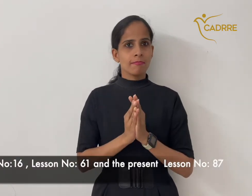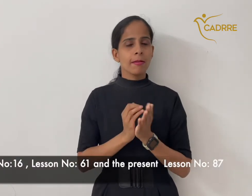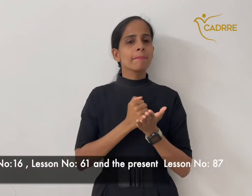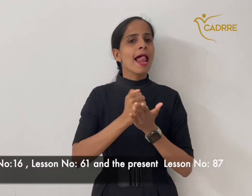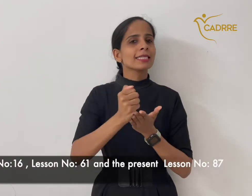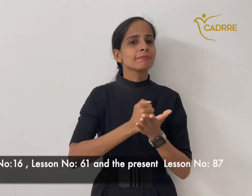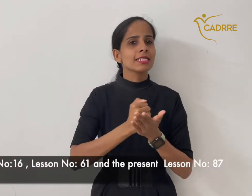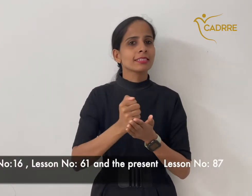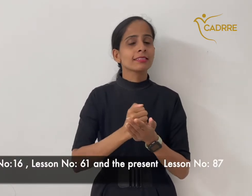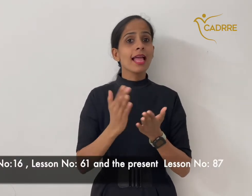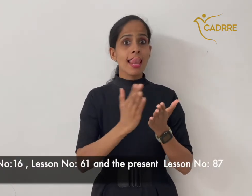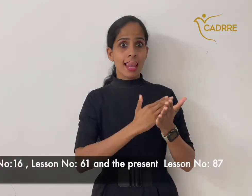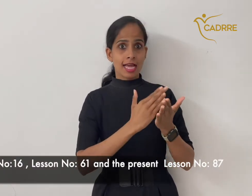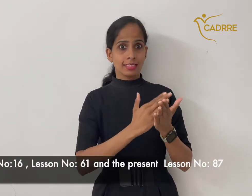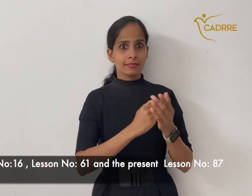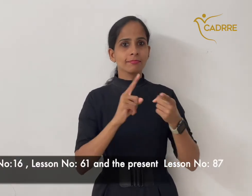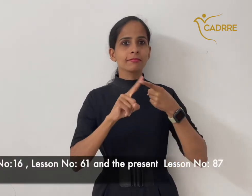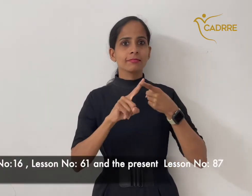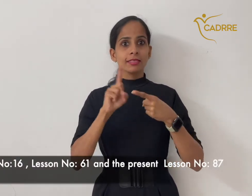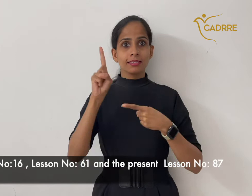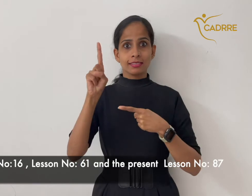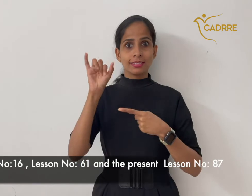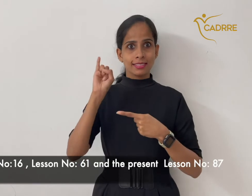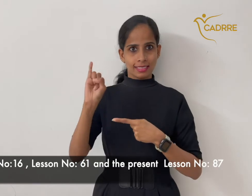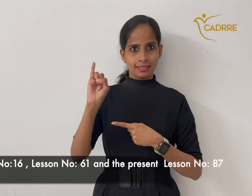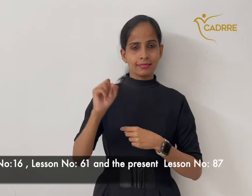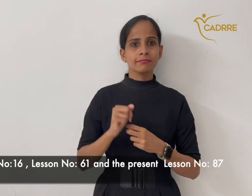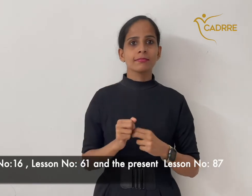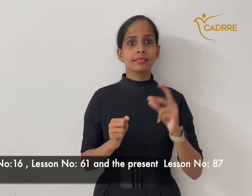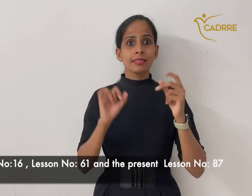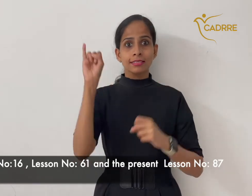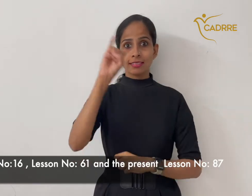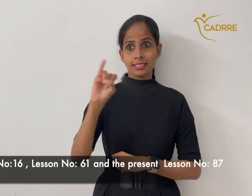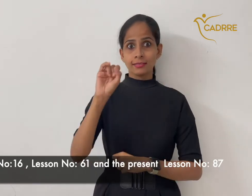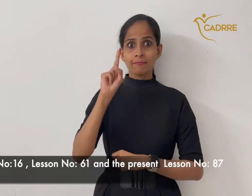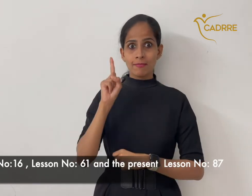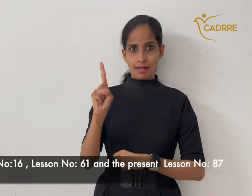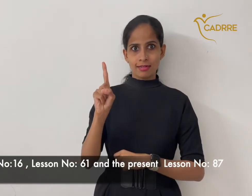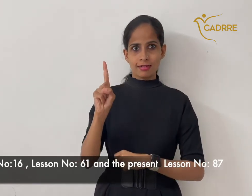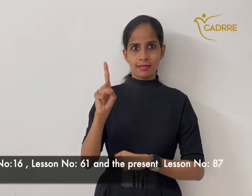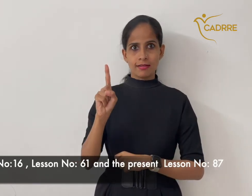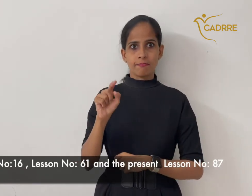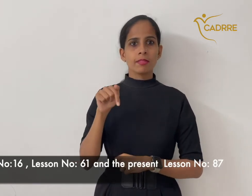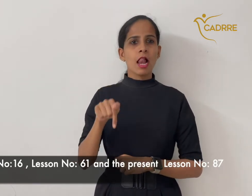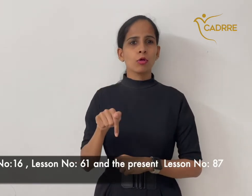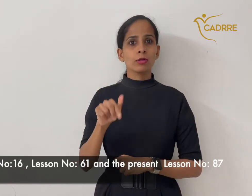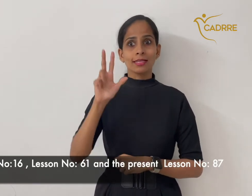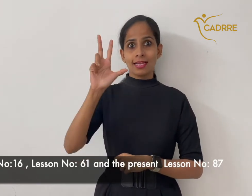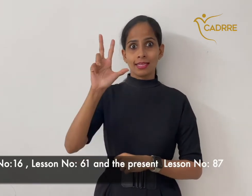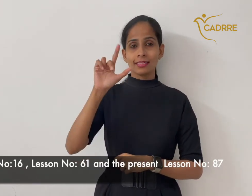From lesson number 16, lesson number 61, and the present lesson 87.